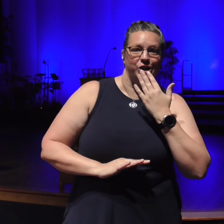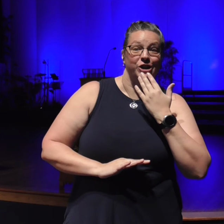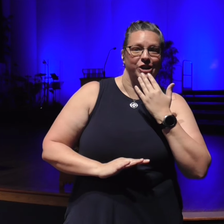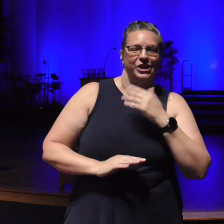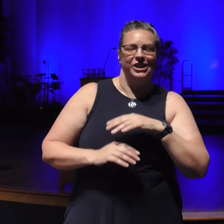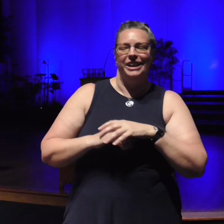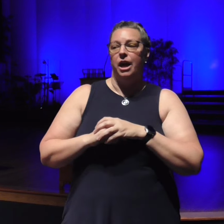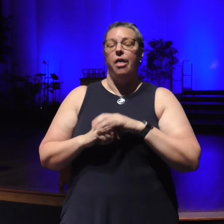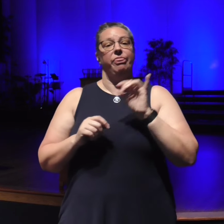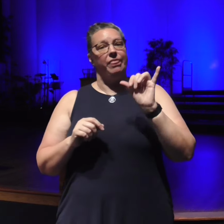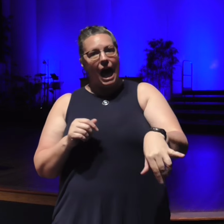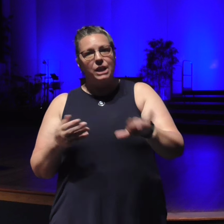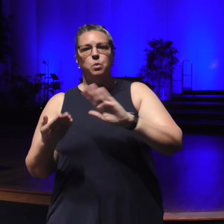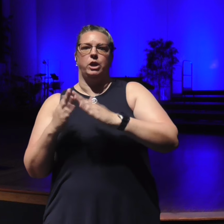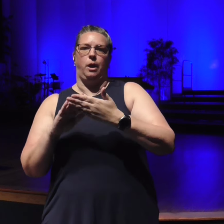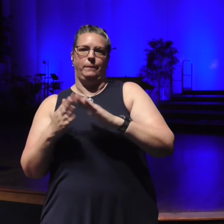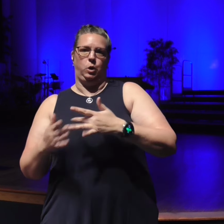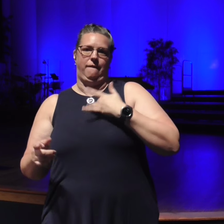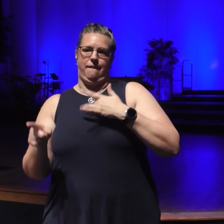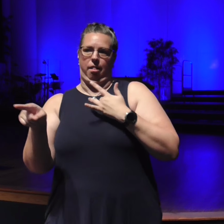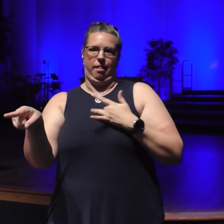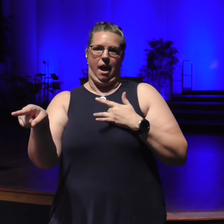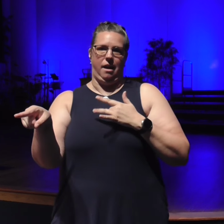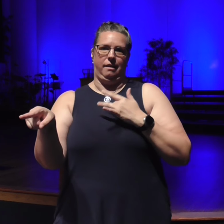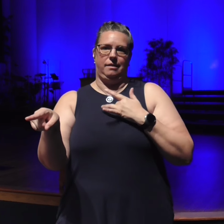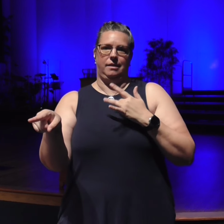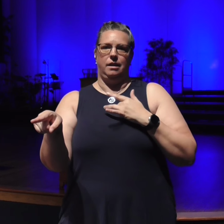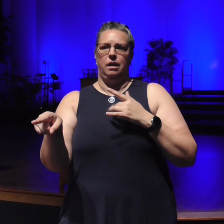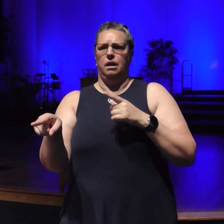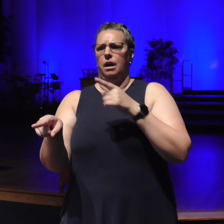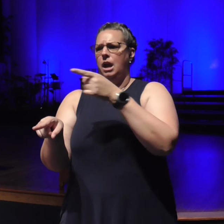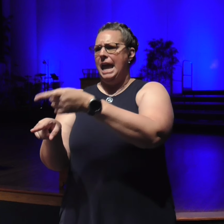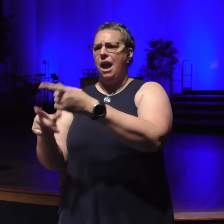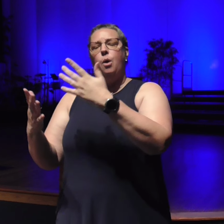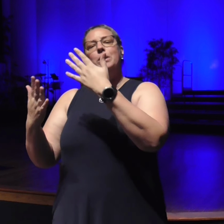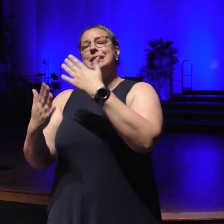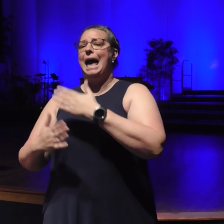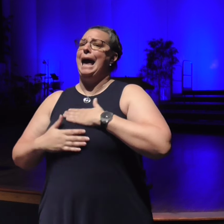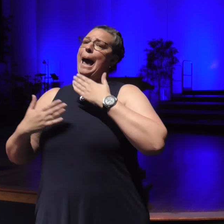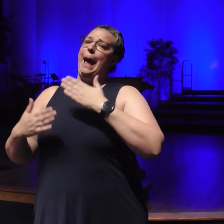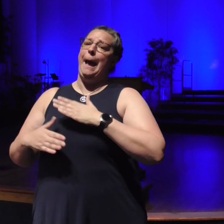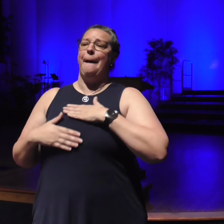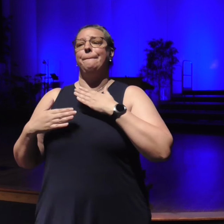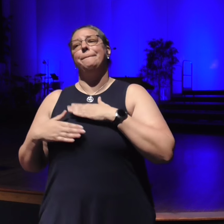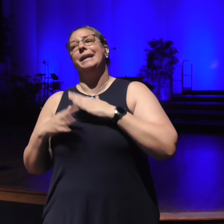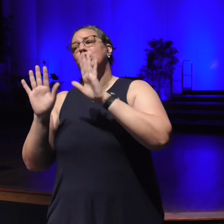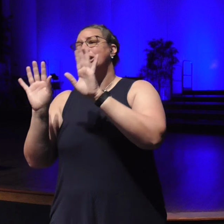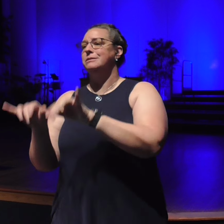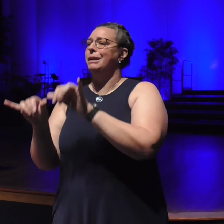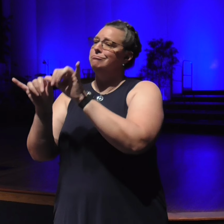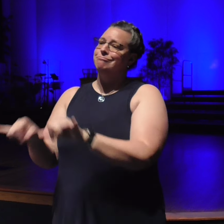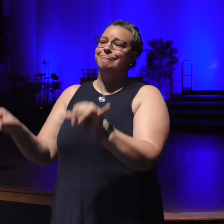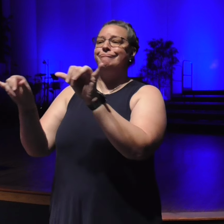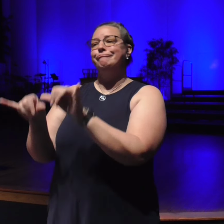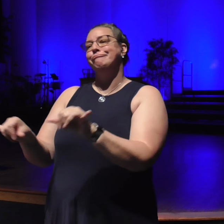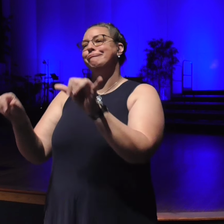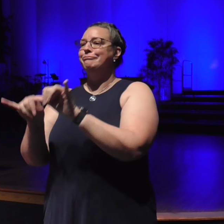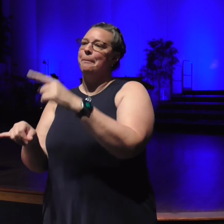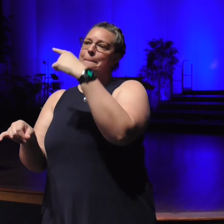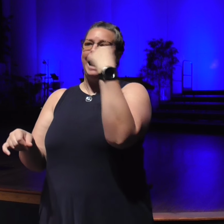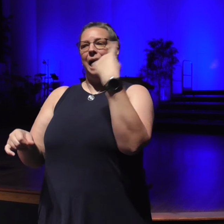what this community felt like to me, that it was happy being in that kind of black and white